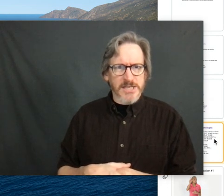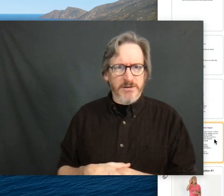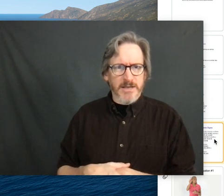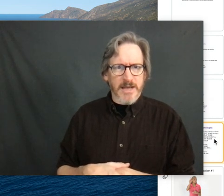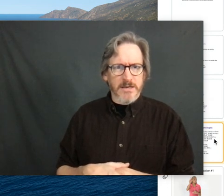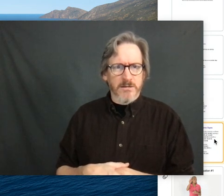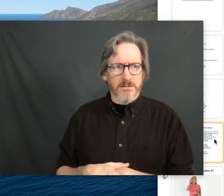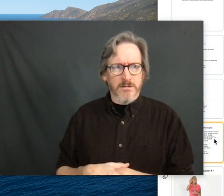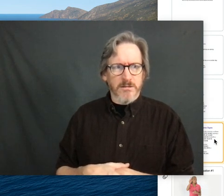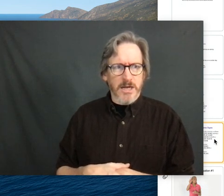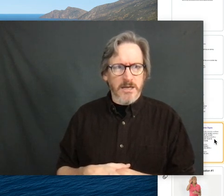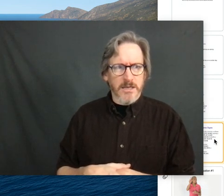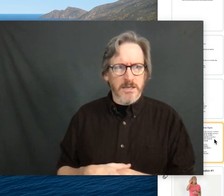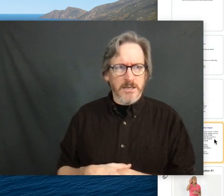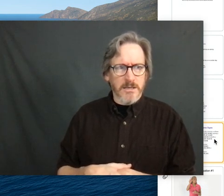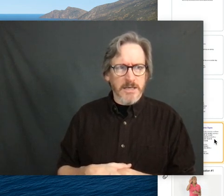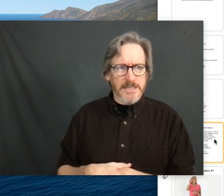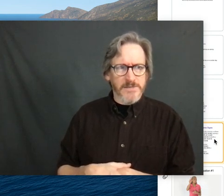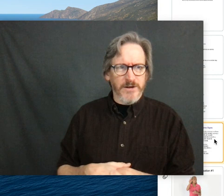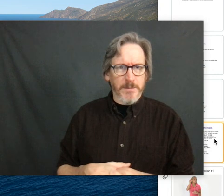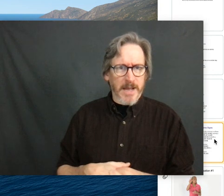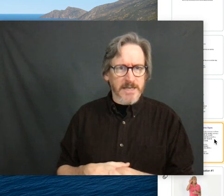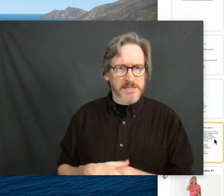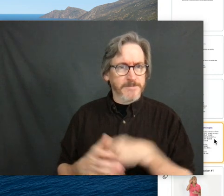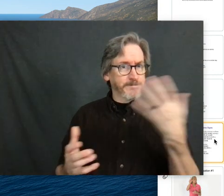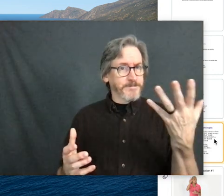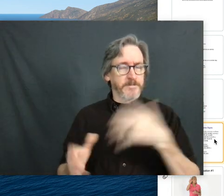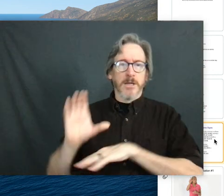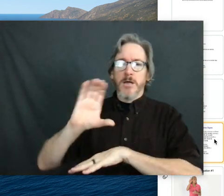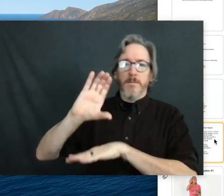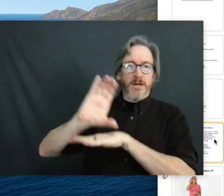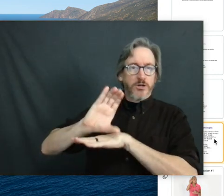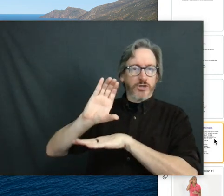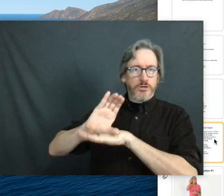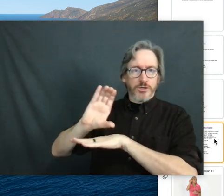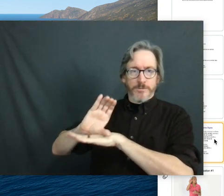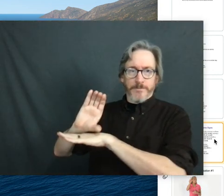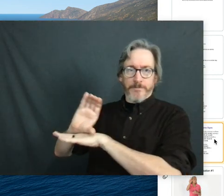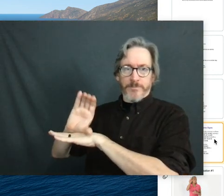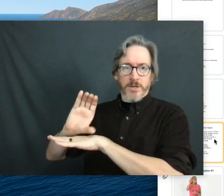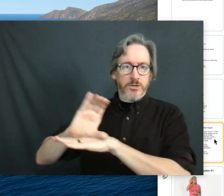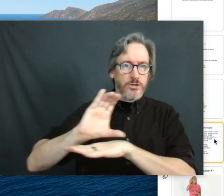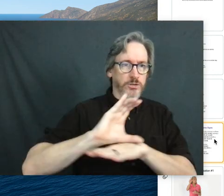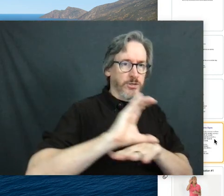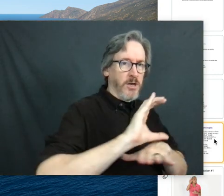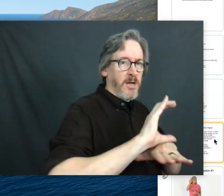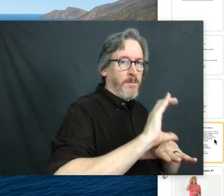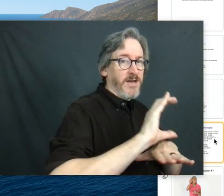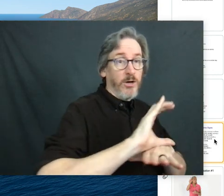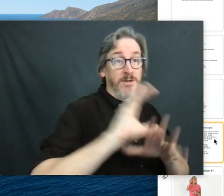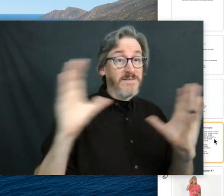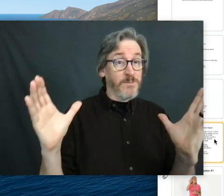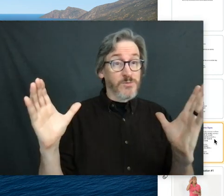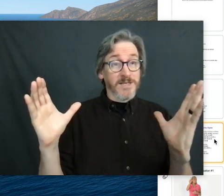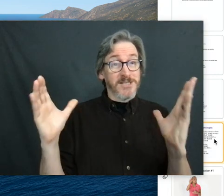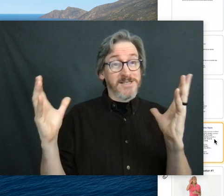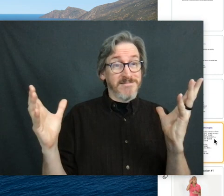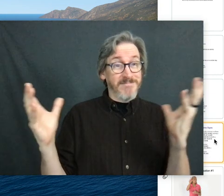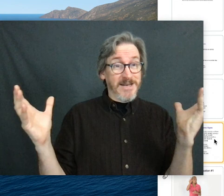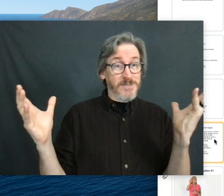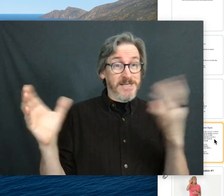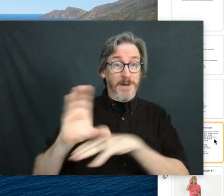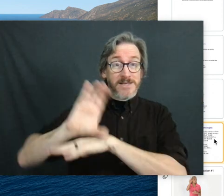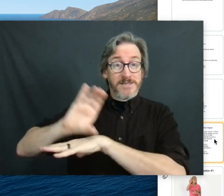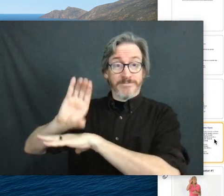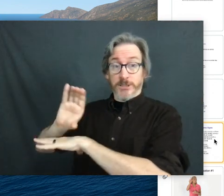without considering that it's very biased. But church. But if someone's religious,